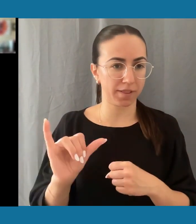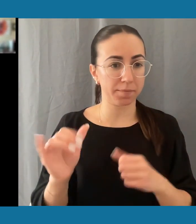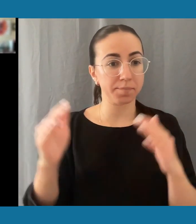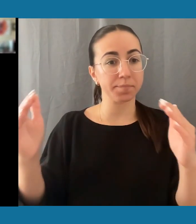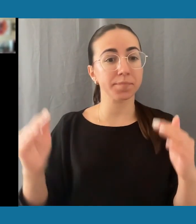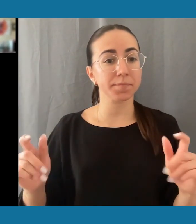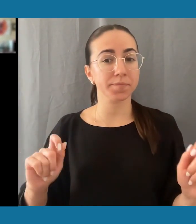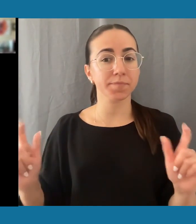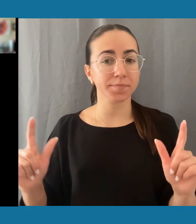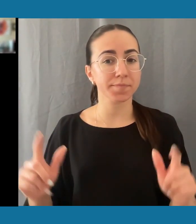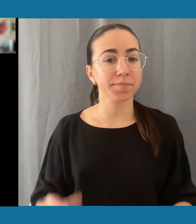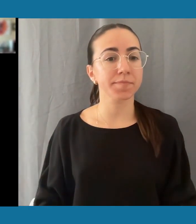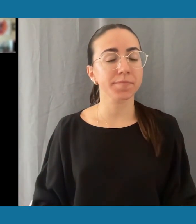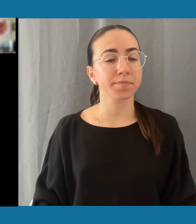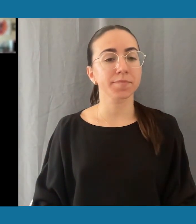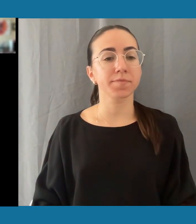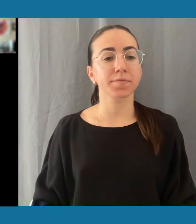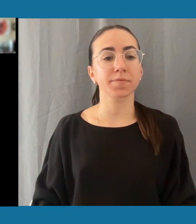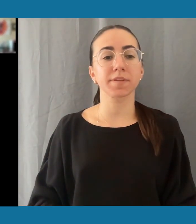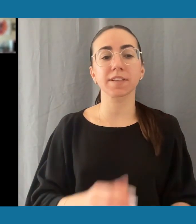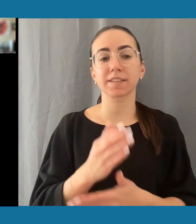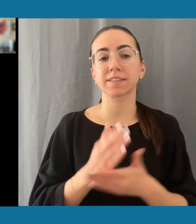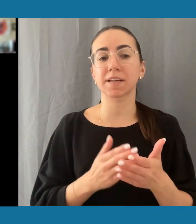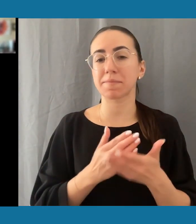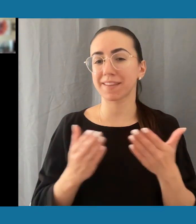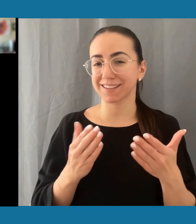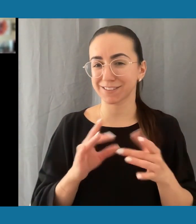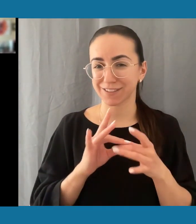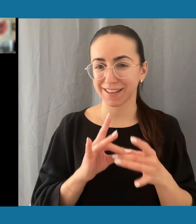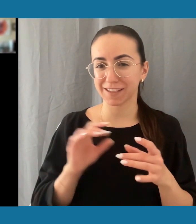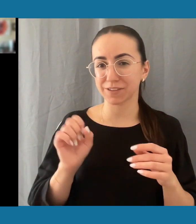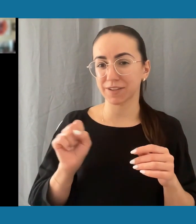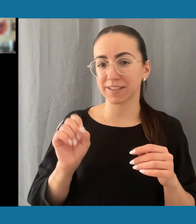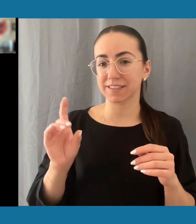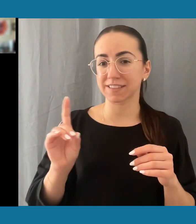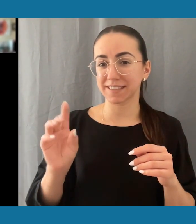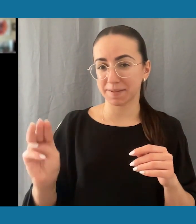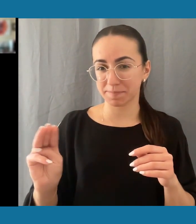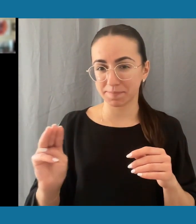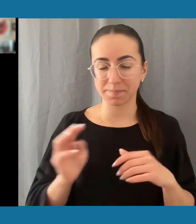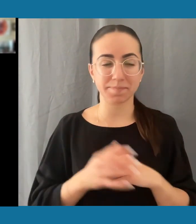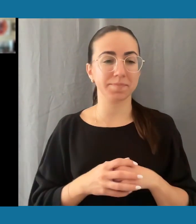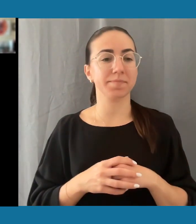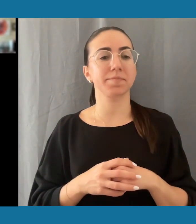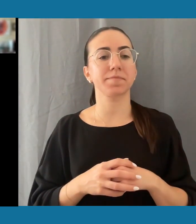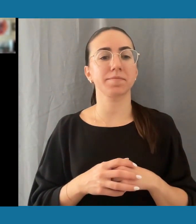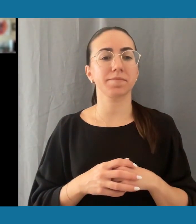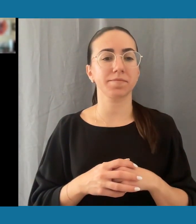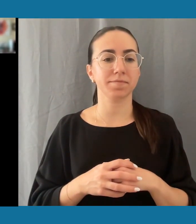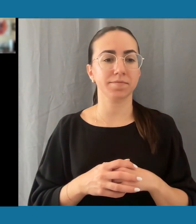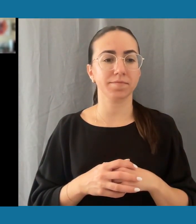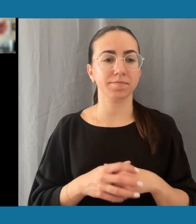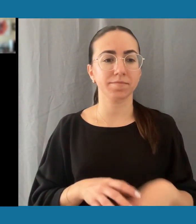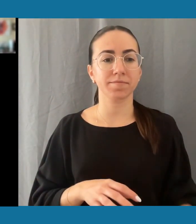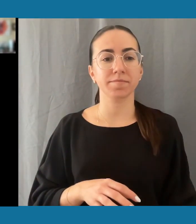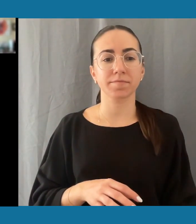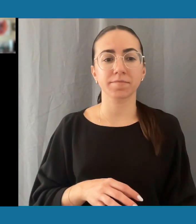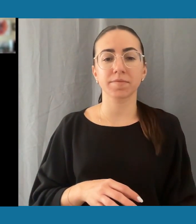Some of the key features of supported decision-making. So supporters help the decision